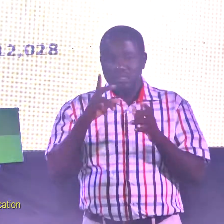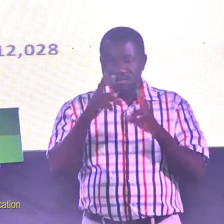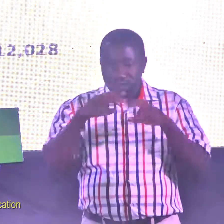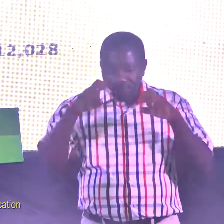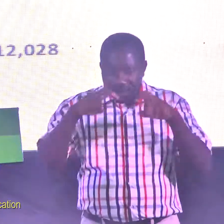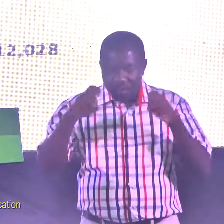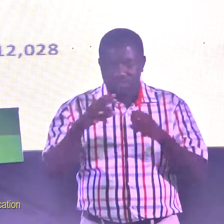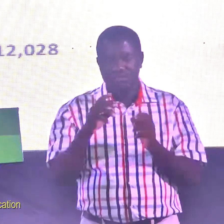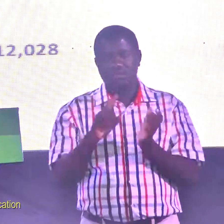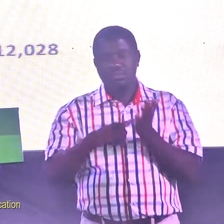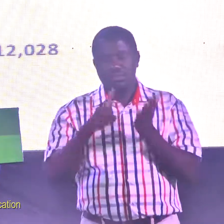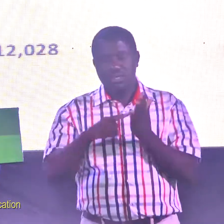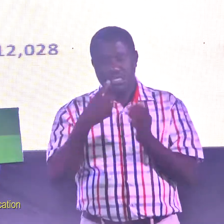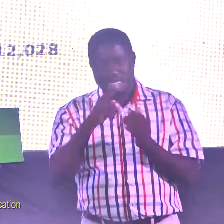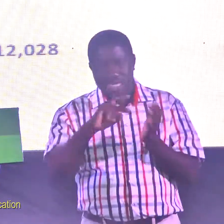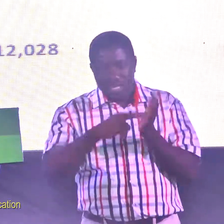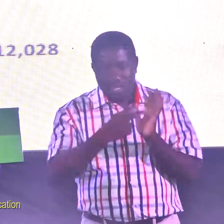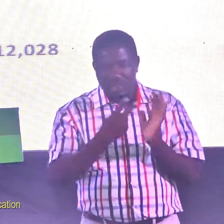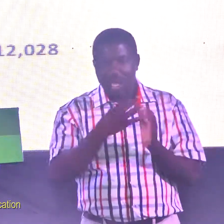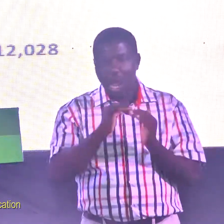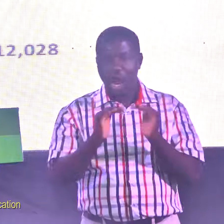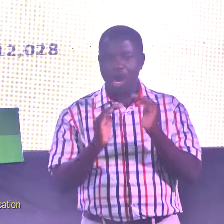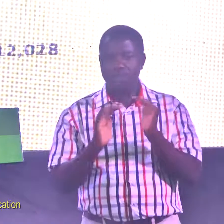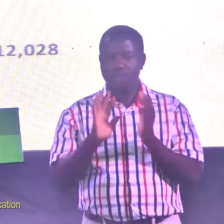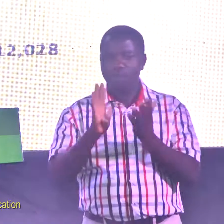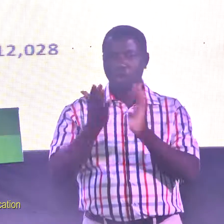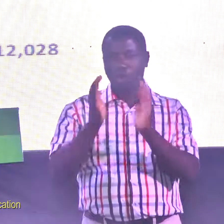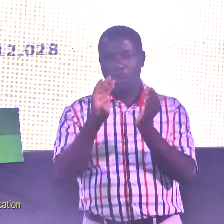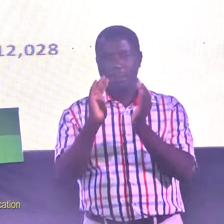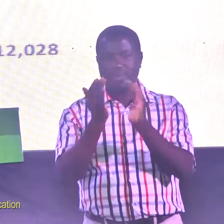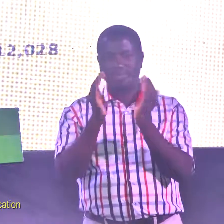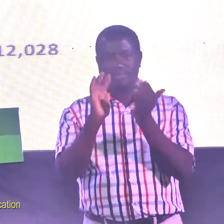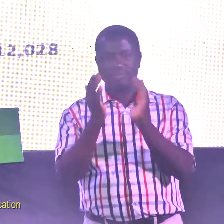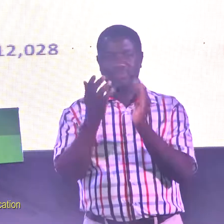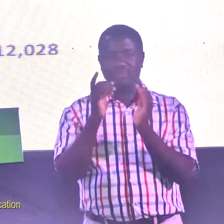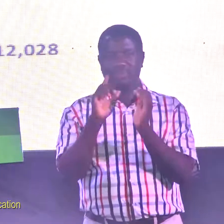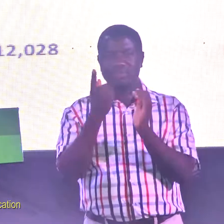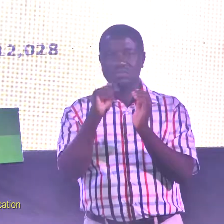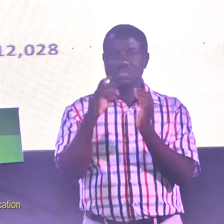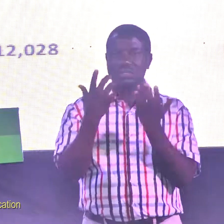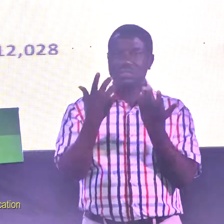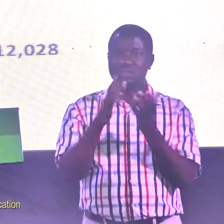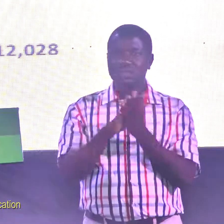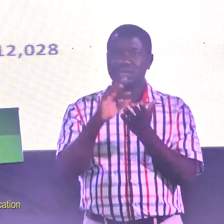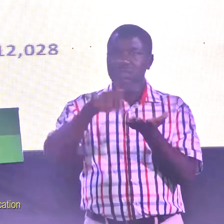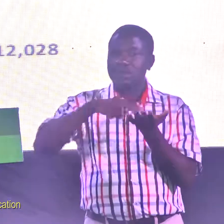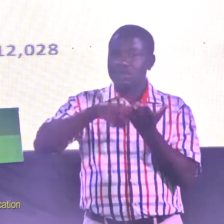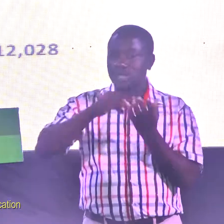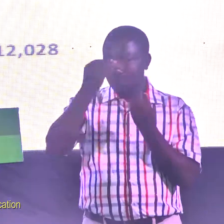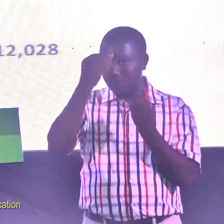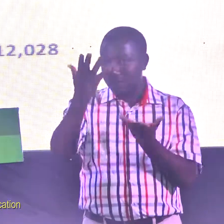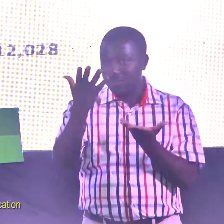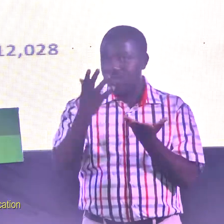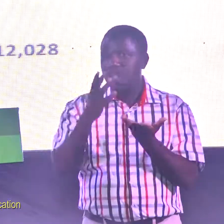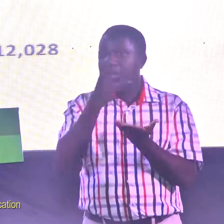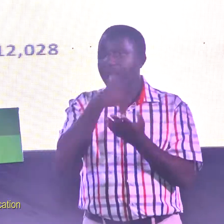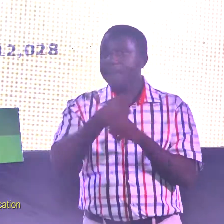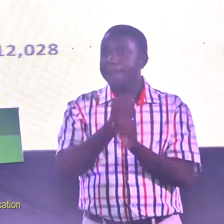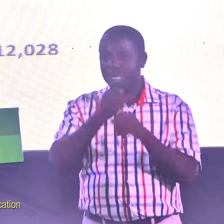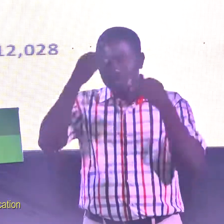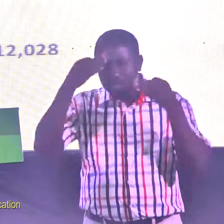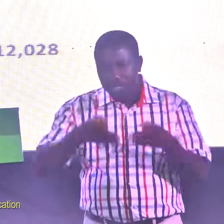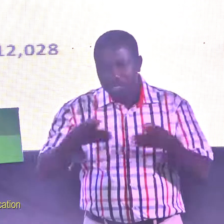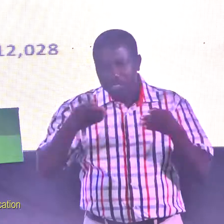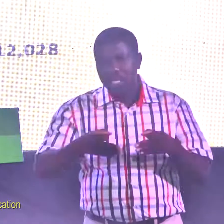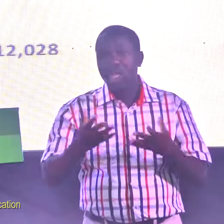potential duplicates and compared the portrait, they compared the registration details, and made a